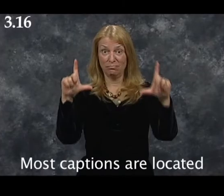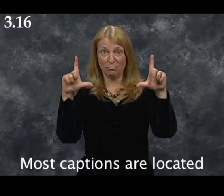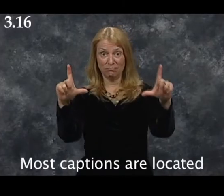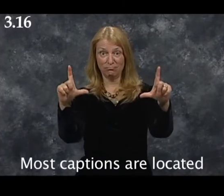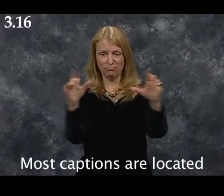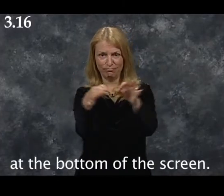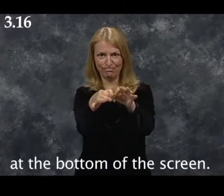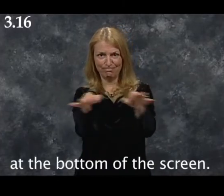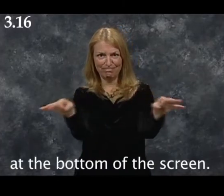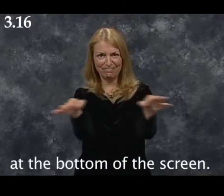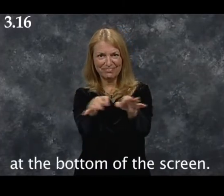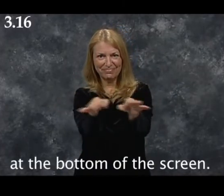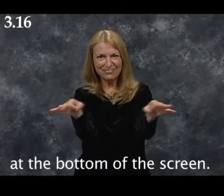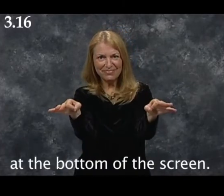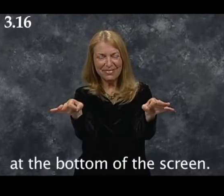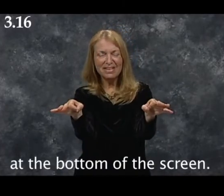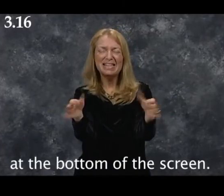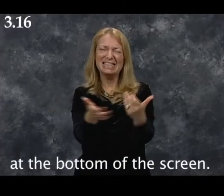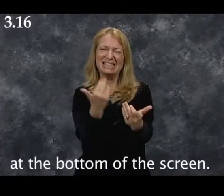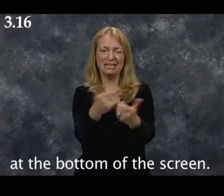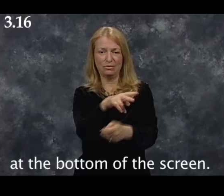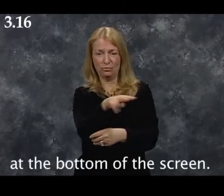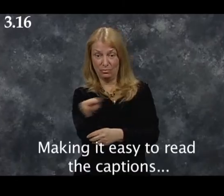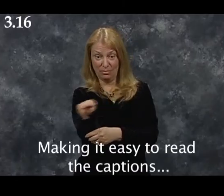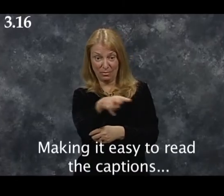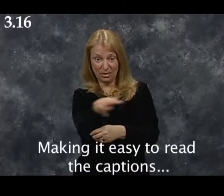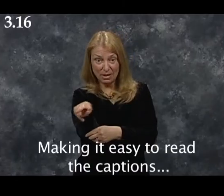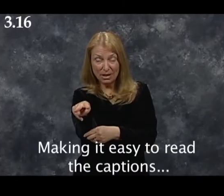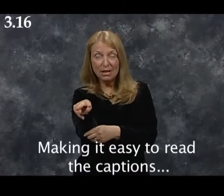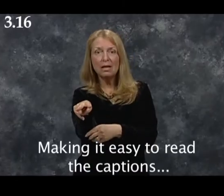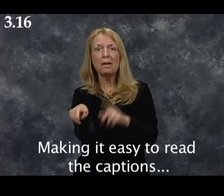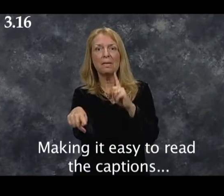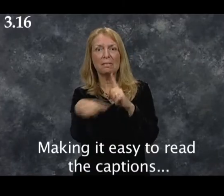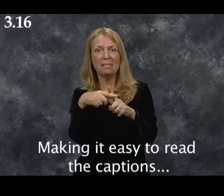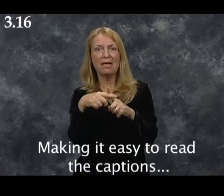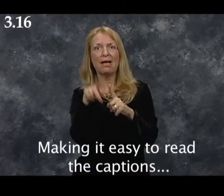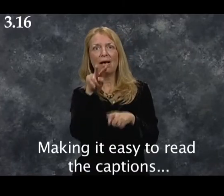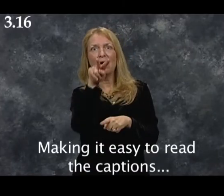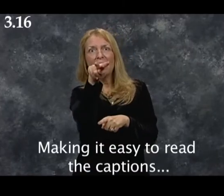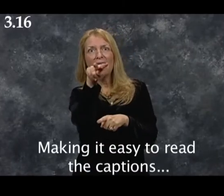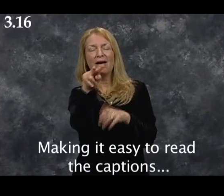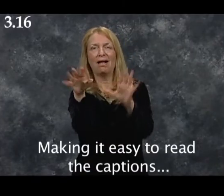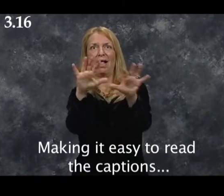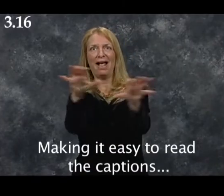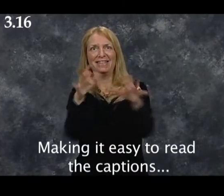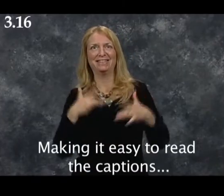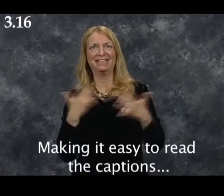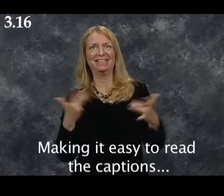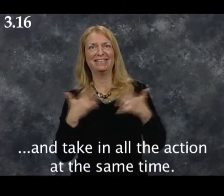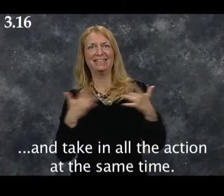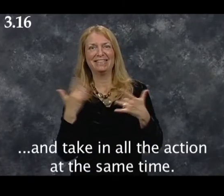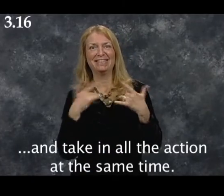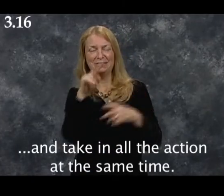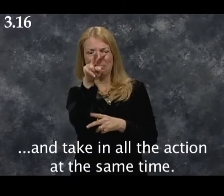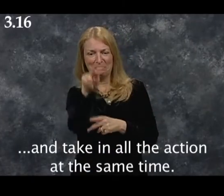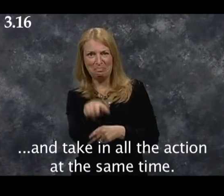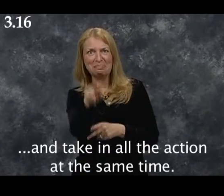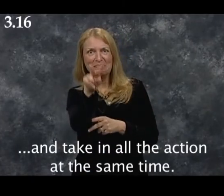Most captions are located at the bottom of the screen, making it easy to read the captions and take in all the action